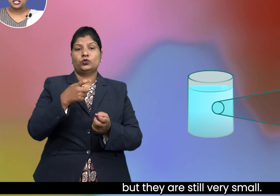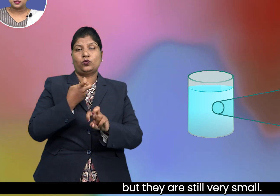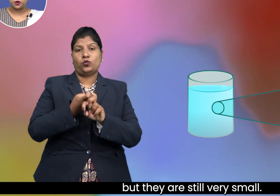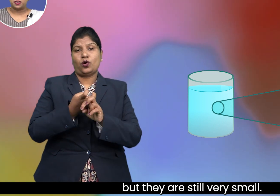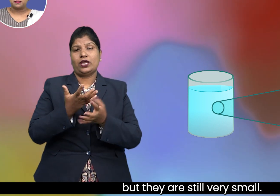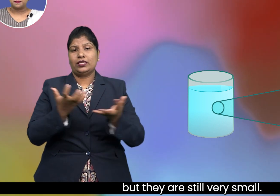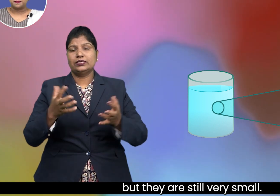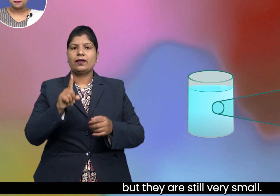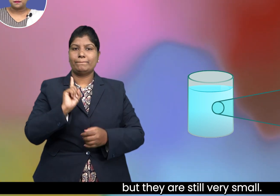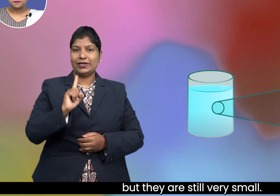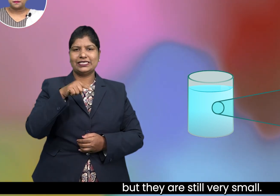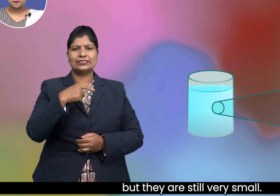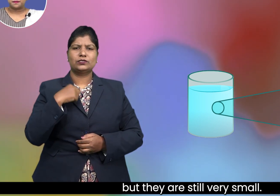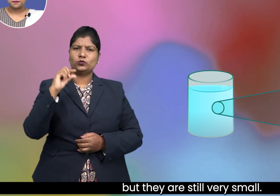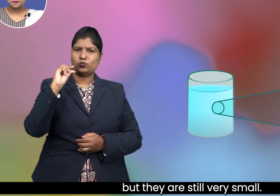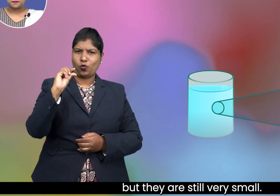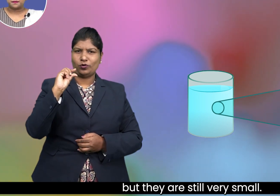still very small.